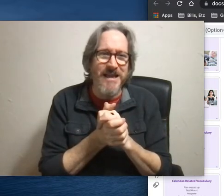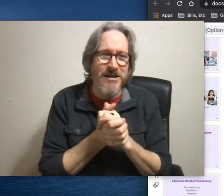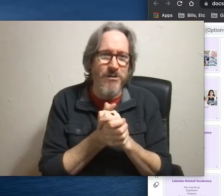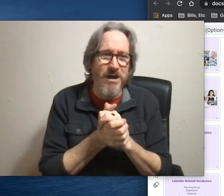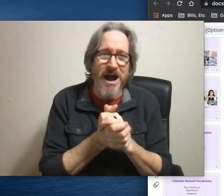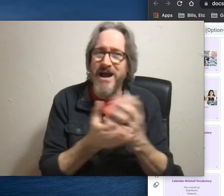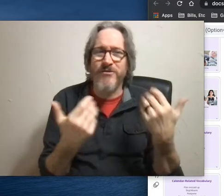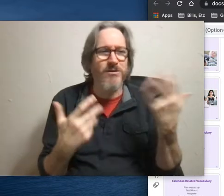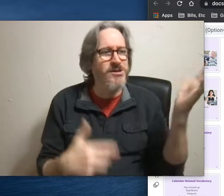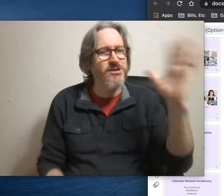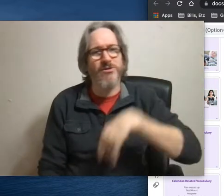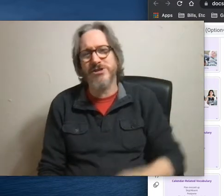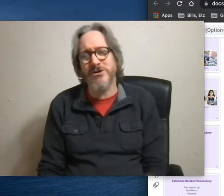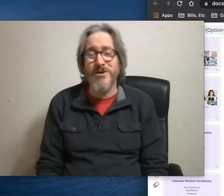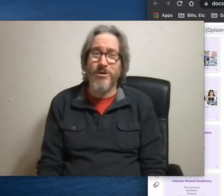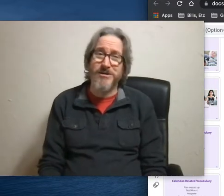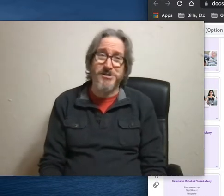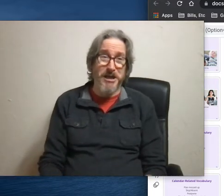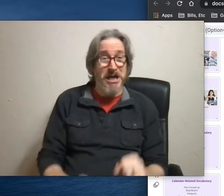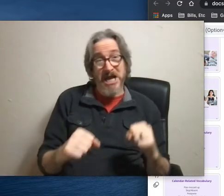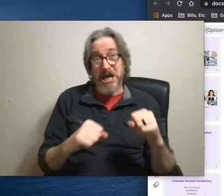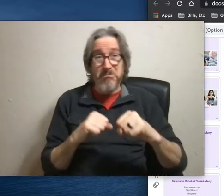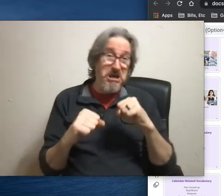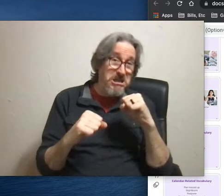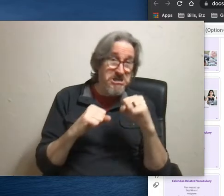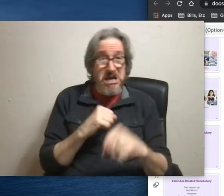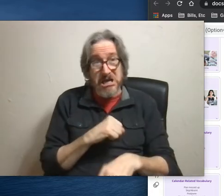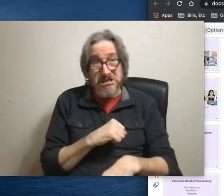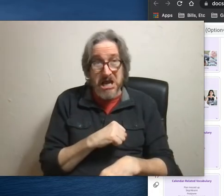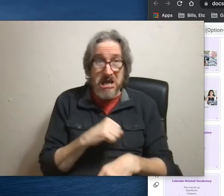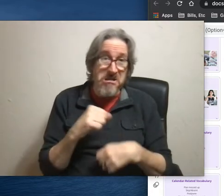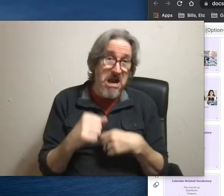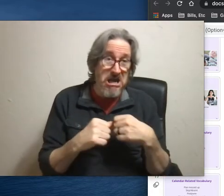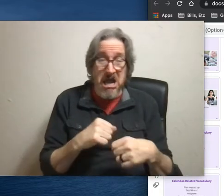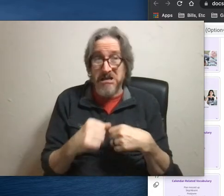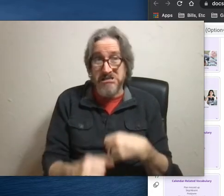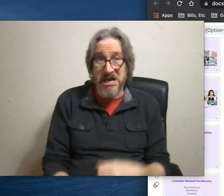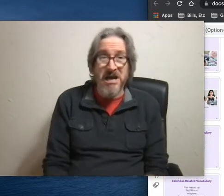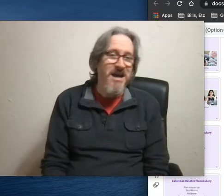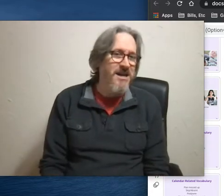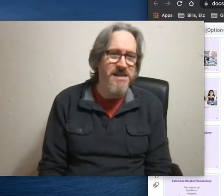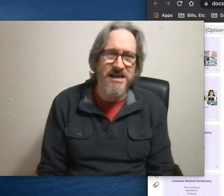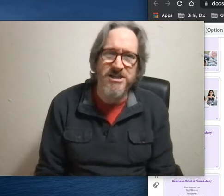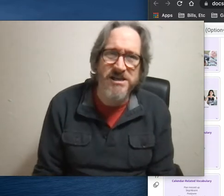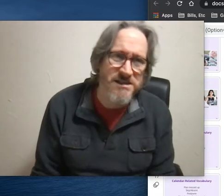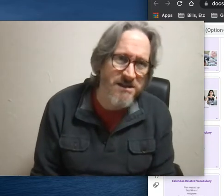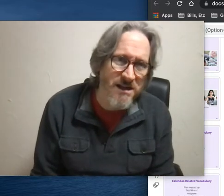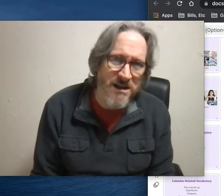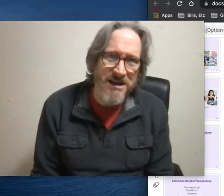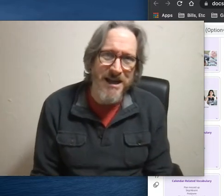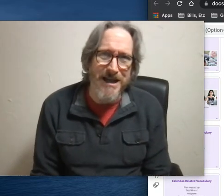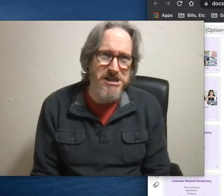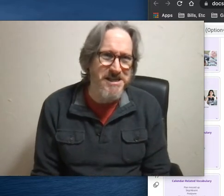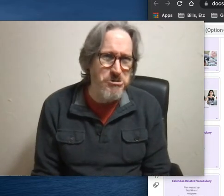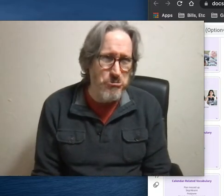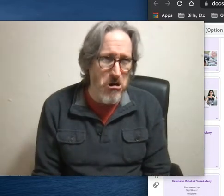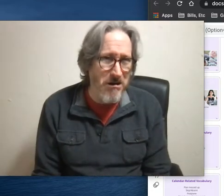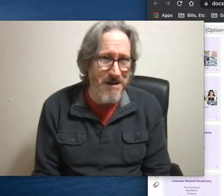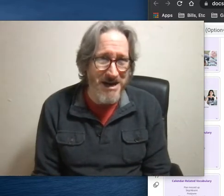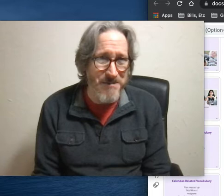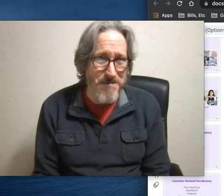It's like using lingo. There are so many words that hip kids today say that I can't say, because it just